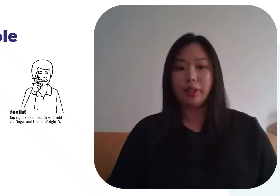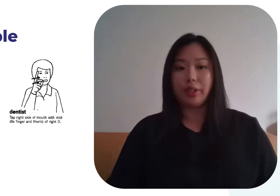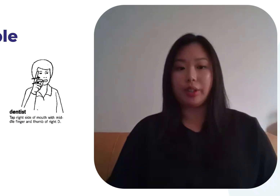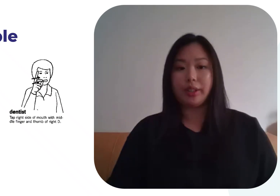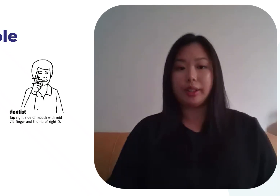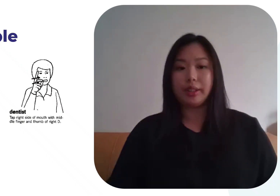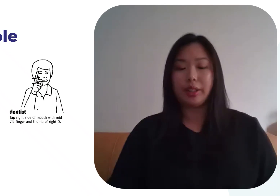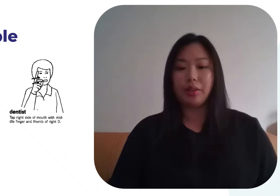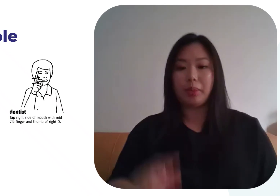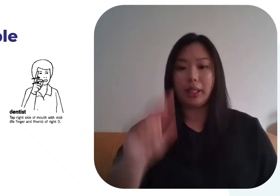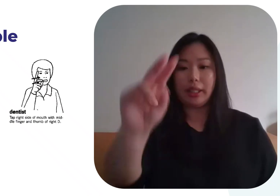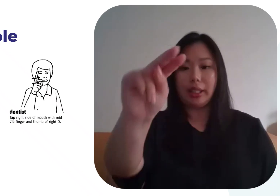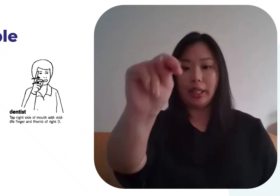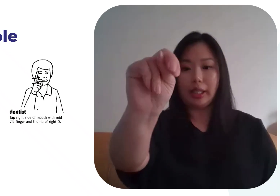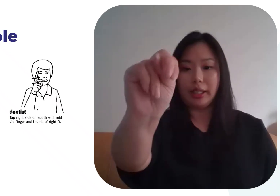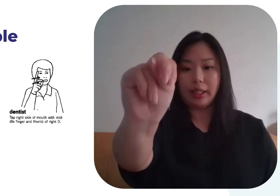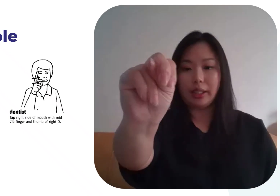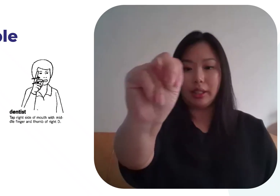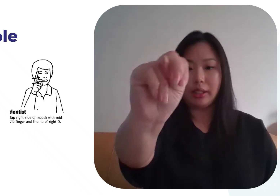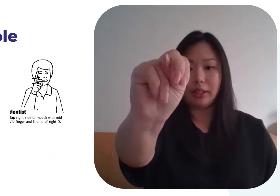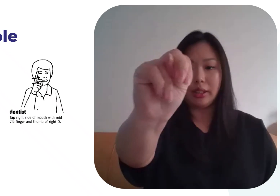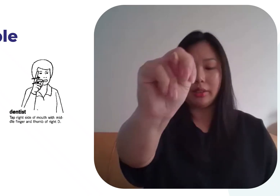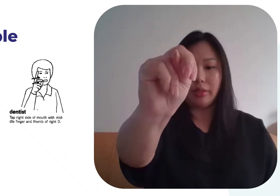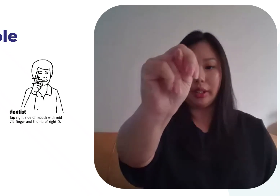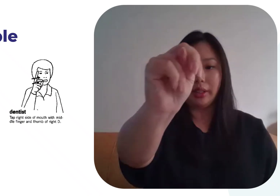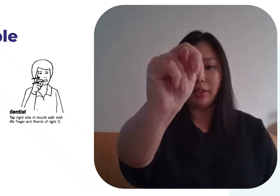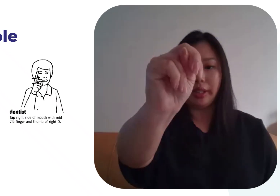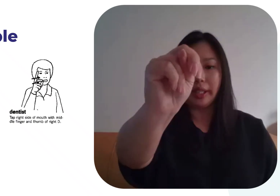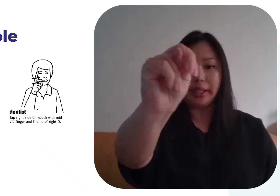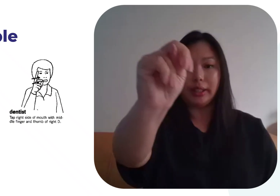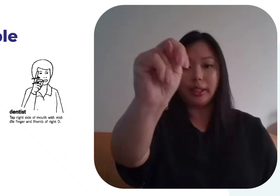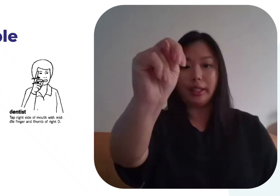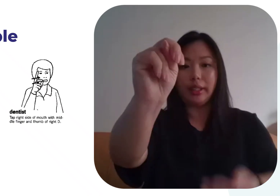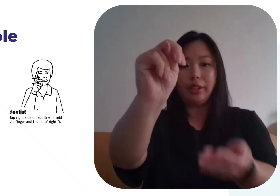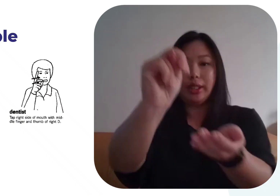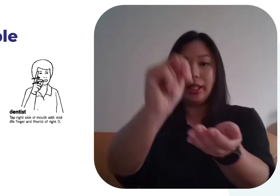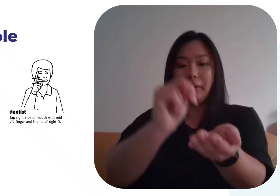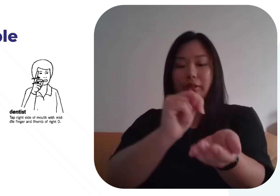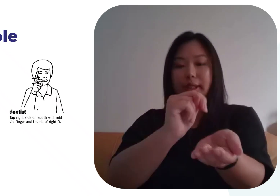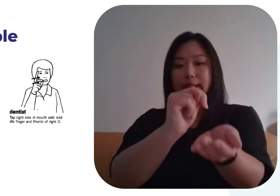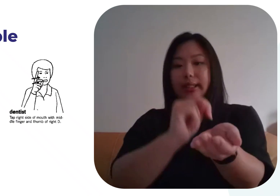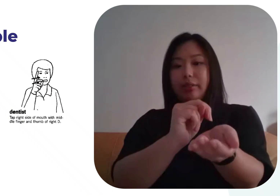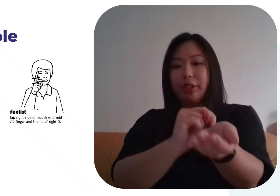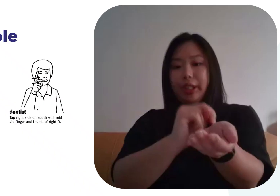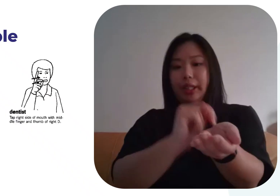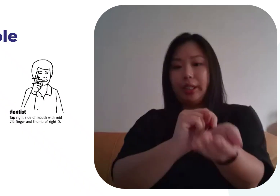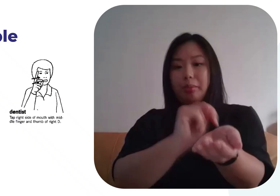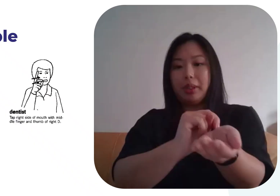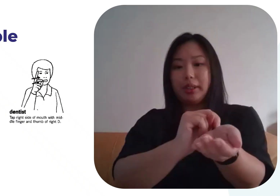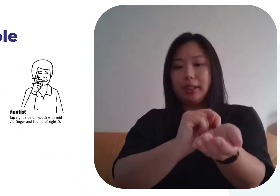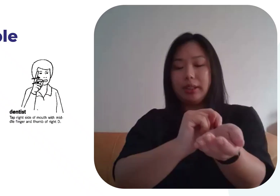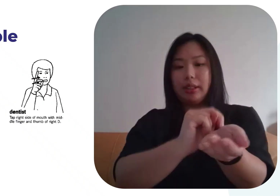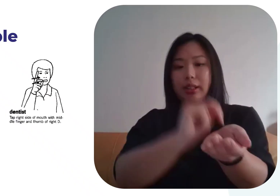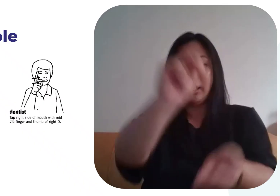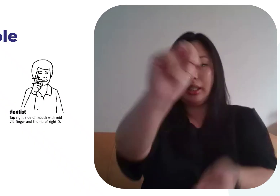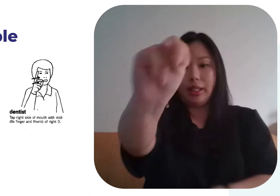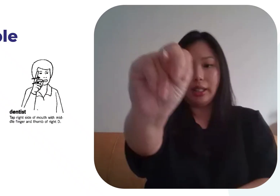For nurse, you make an N with your hand and then you tap your wrist as if you're taking your